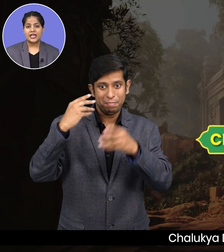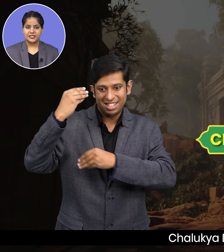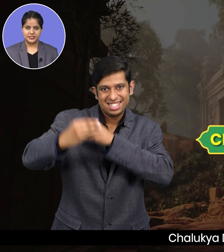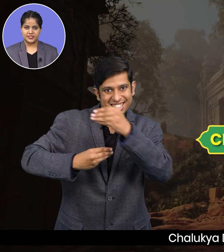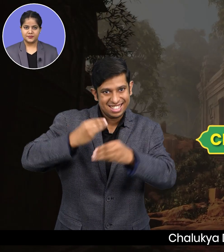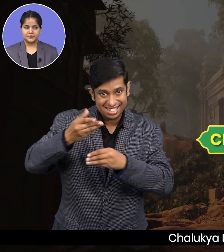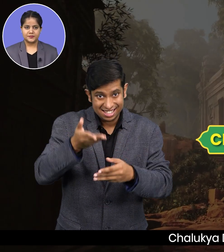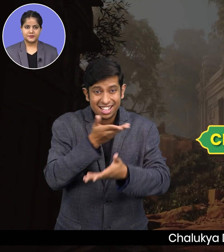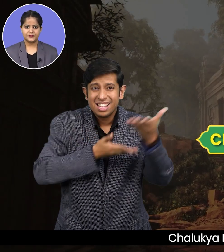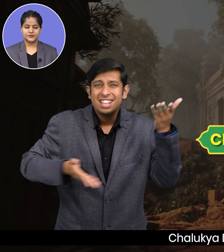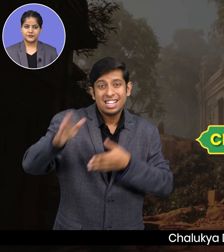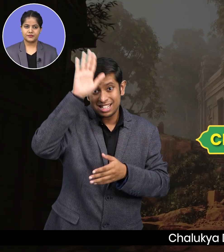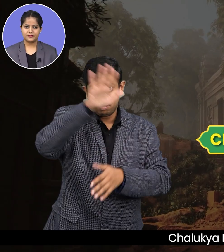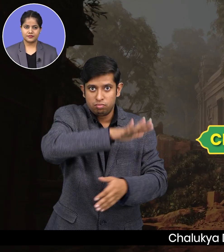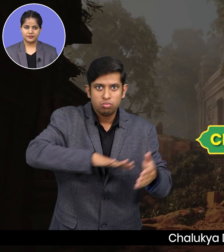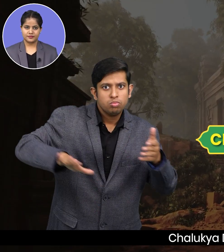Chalukya Dynasty.